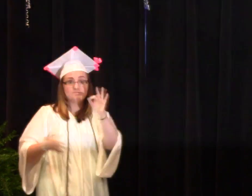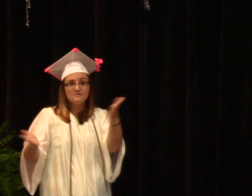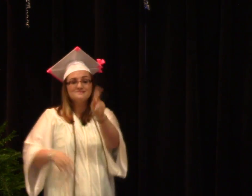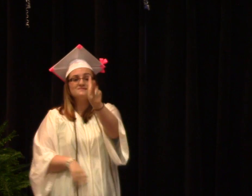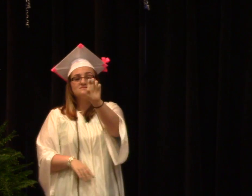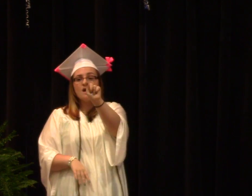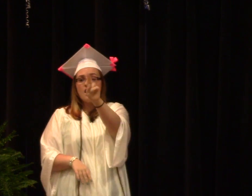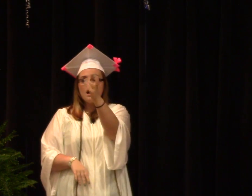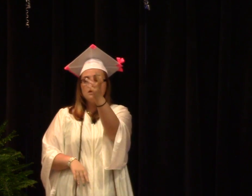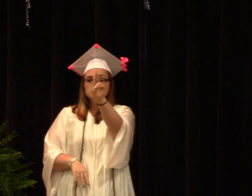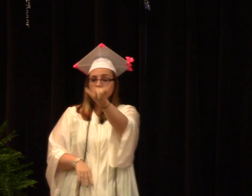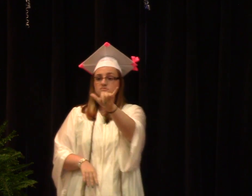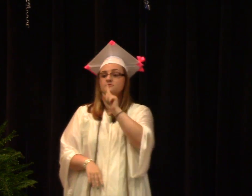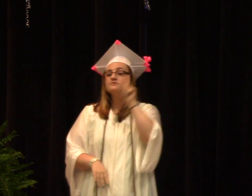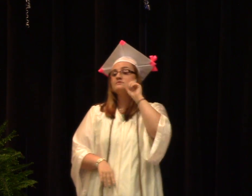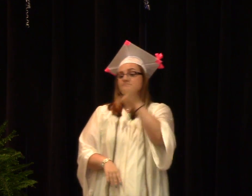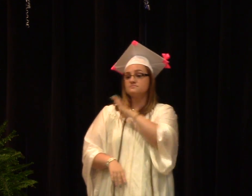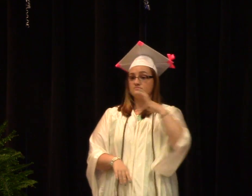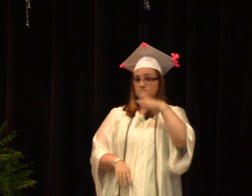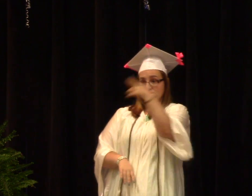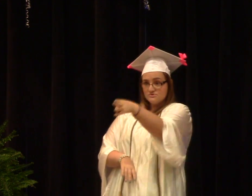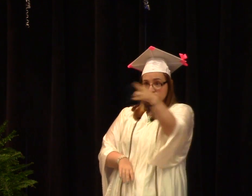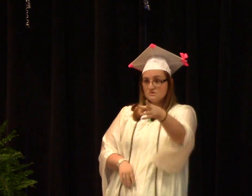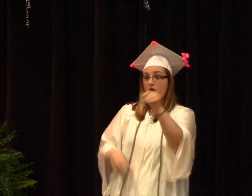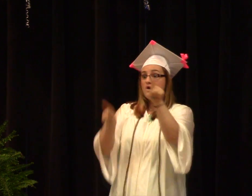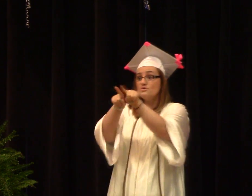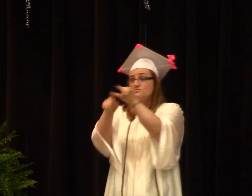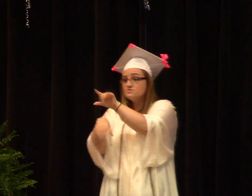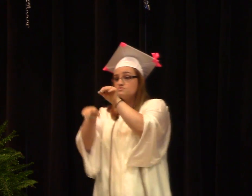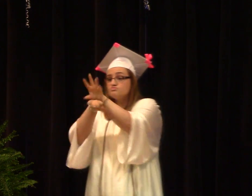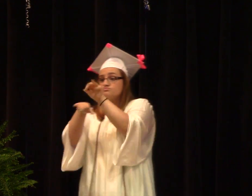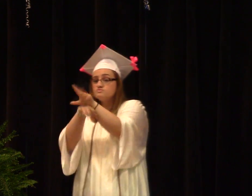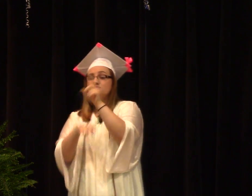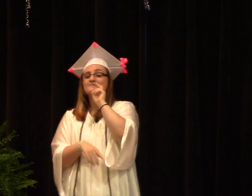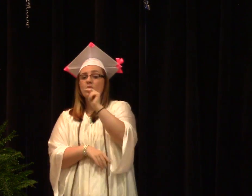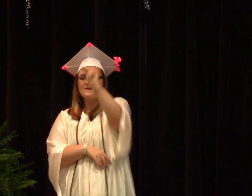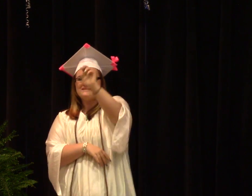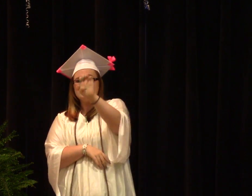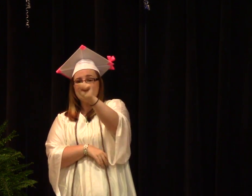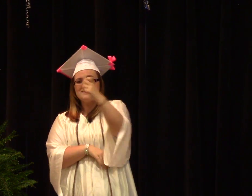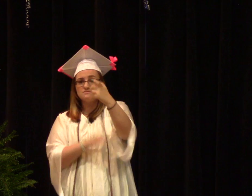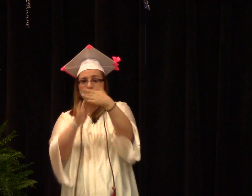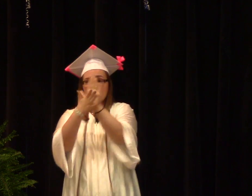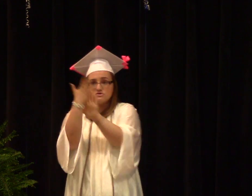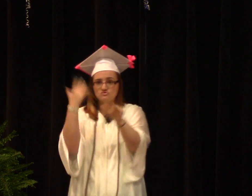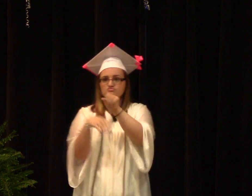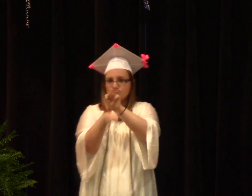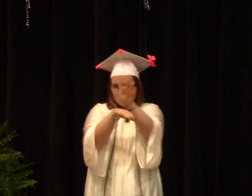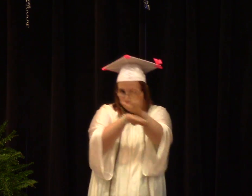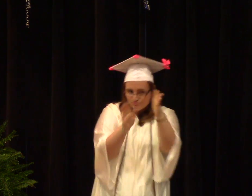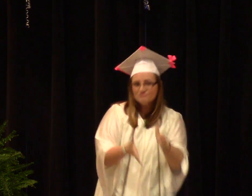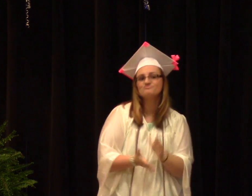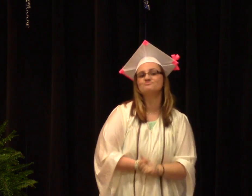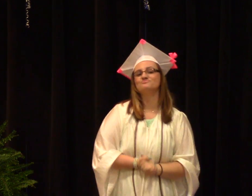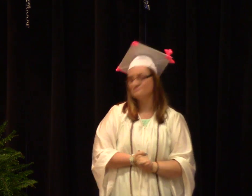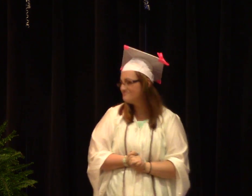Heather is also the Assistant Director of the Kennedy Commission of the Deaf and Hard of Hearing, the